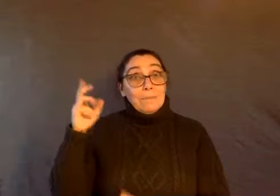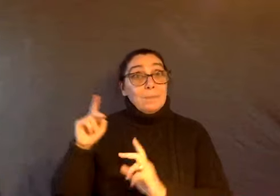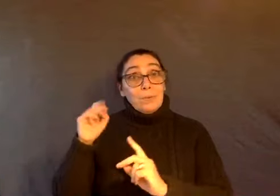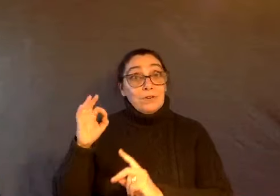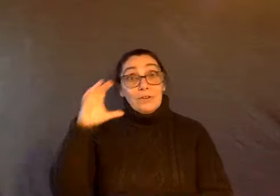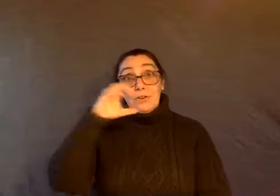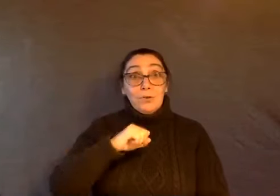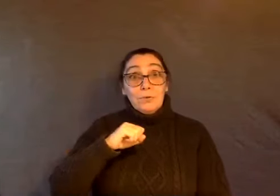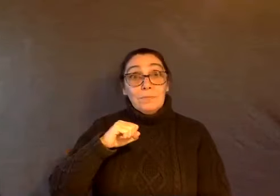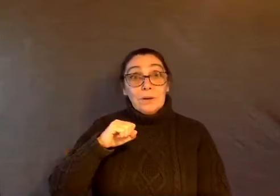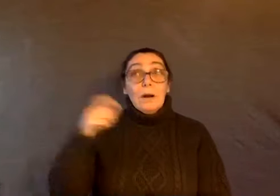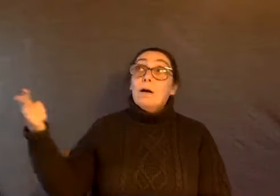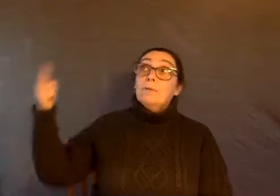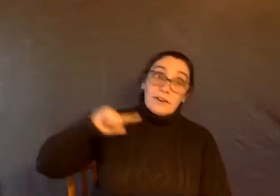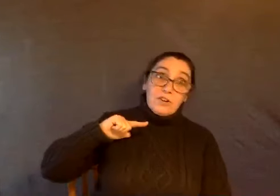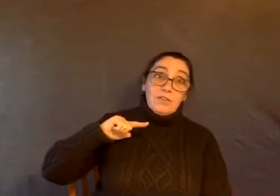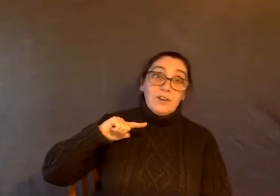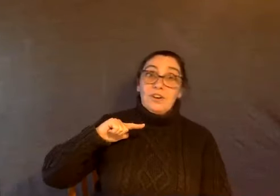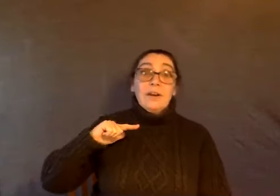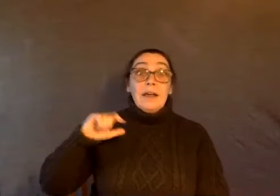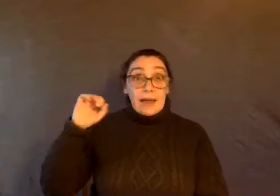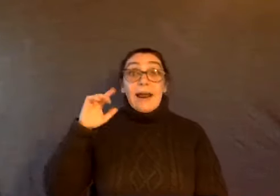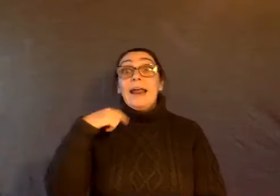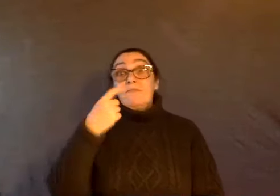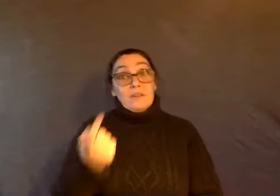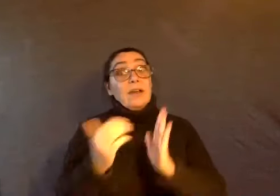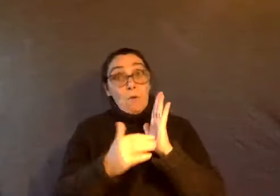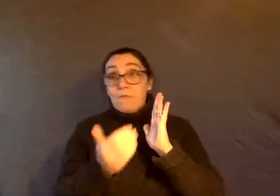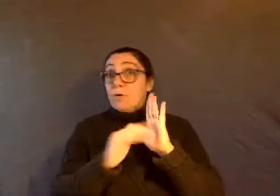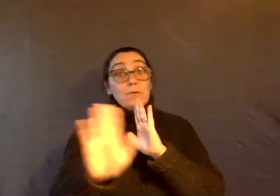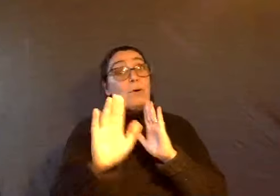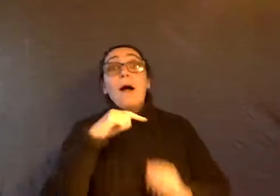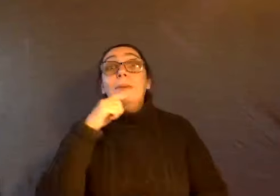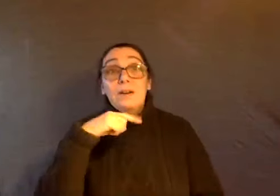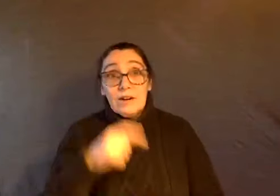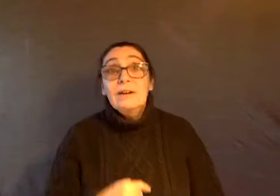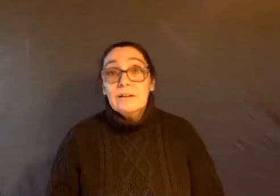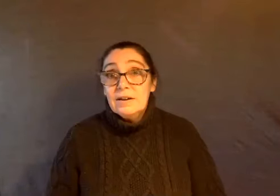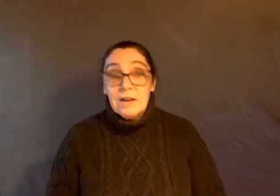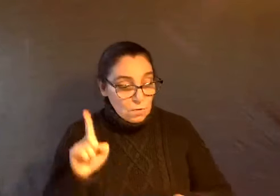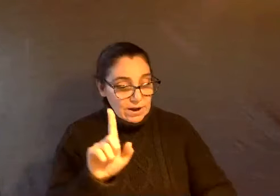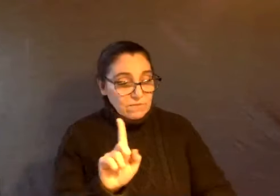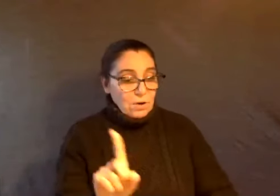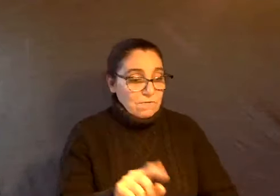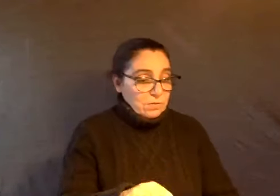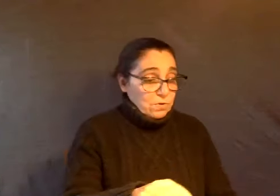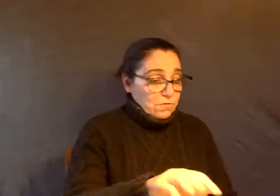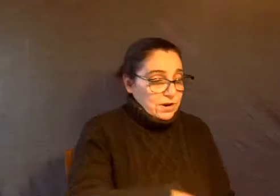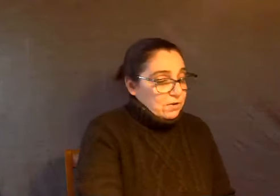people would just assume, oh, next generation. And I'd have to say over and over, no, I'm hearing. Oh, we have to go over the word for hearing.